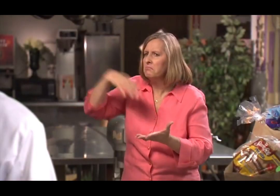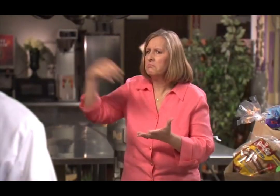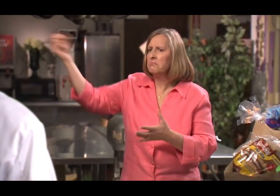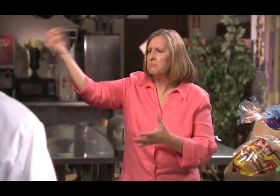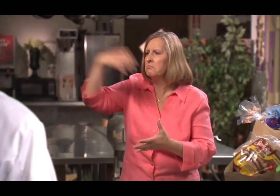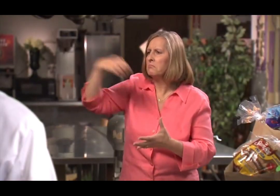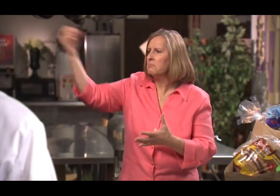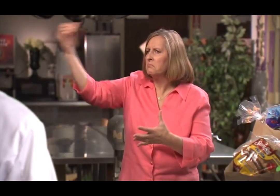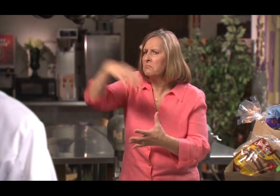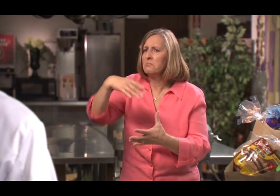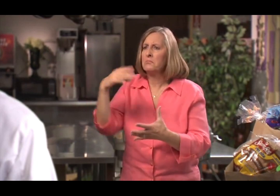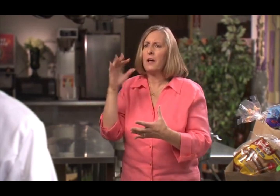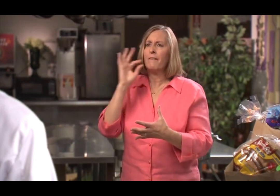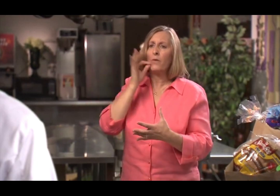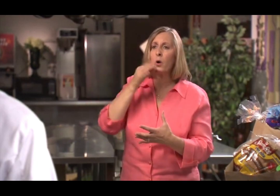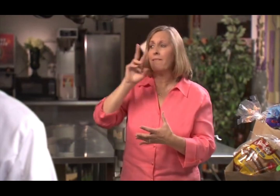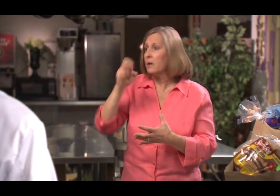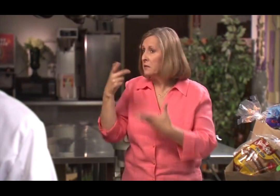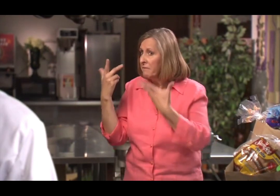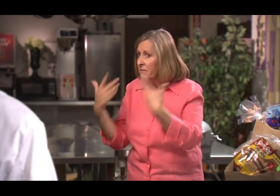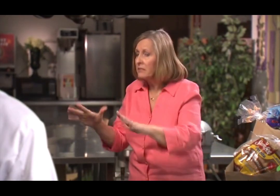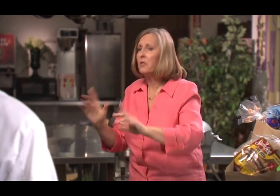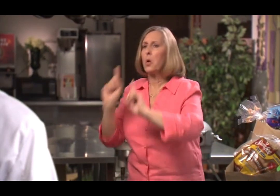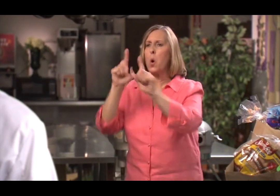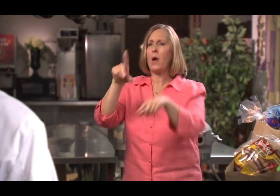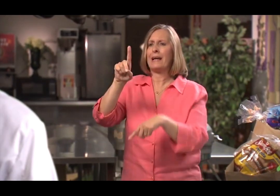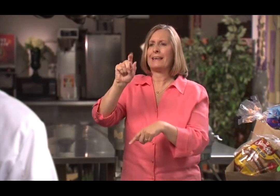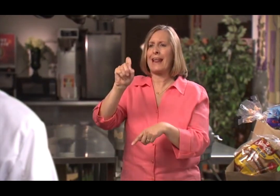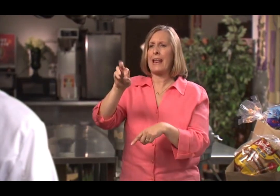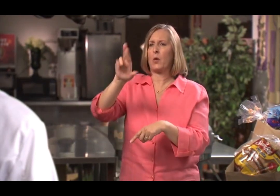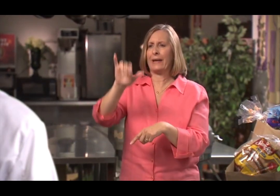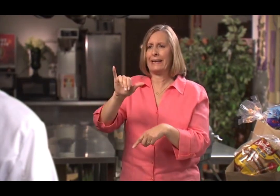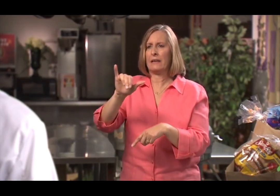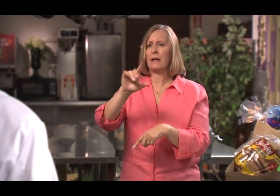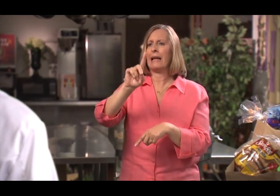After selecting fruits and vegetables, head over to the dairy and deli sections.